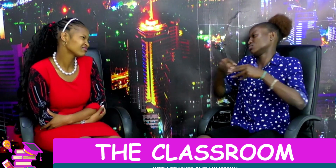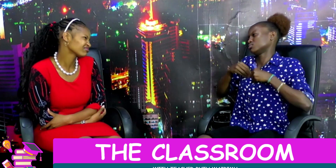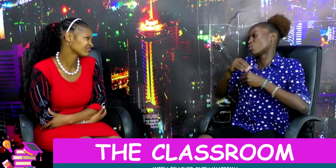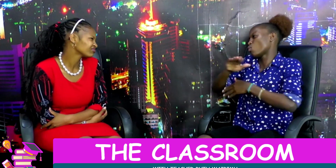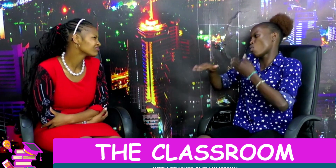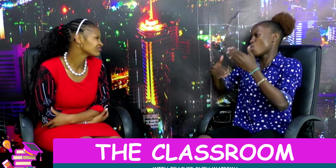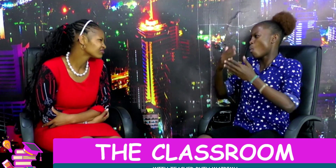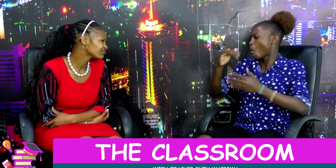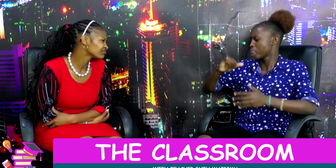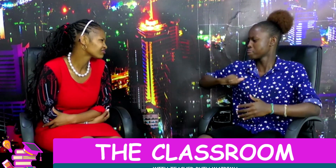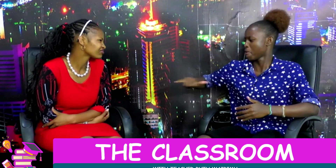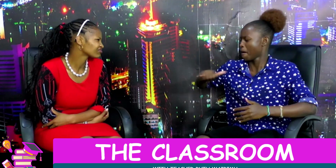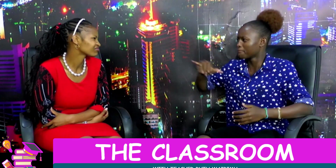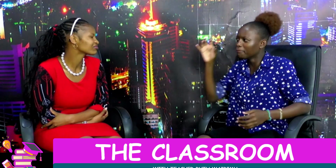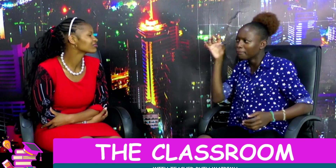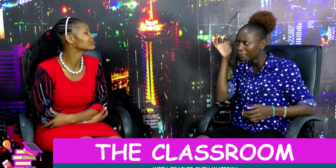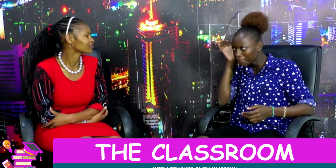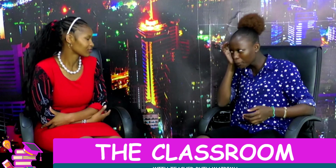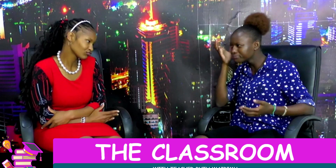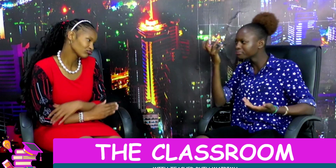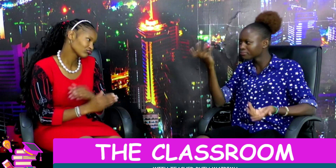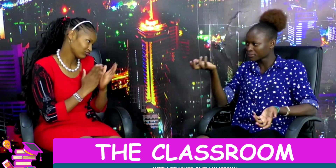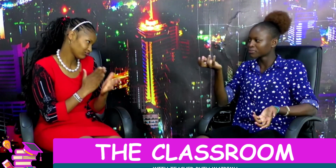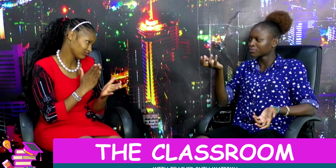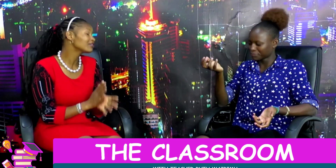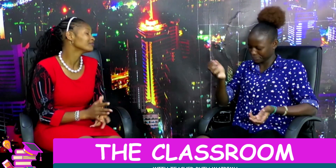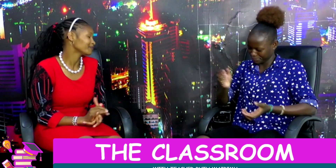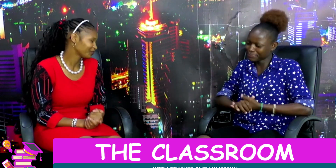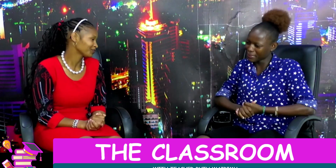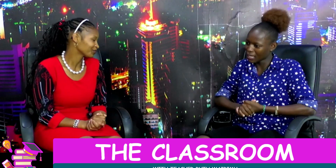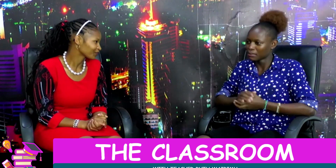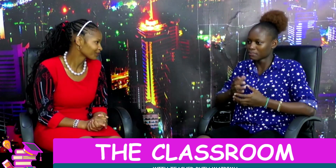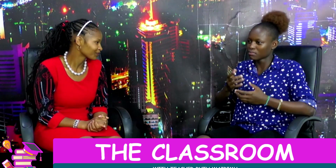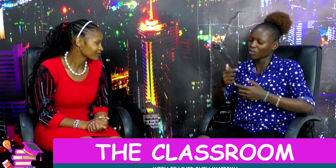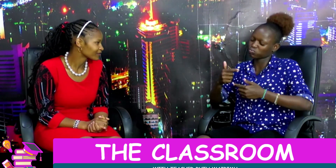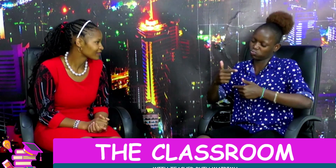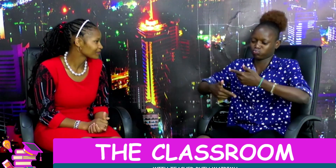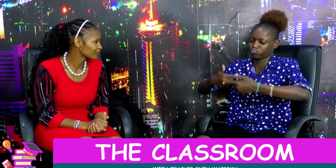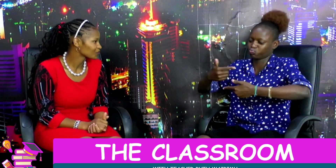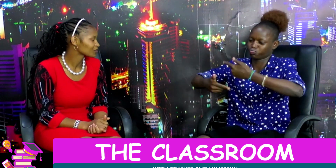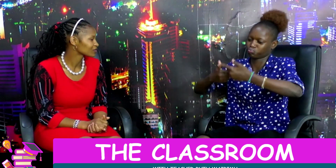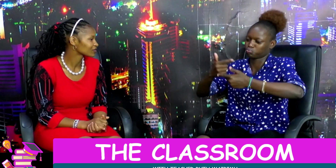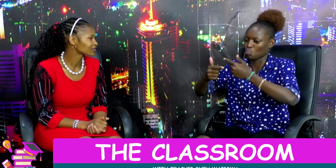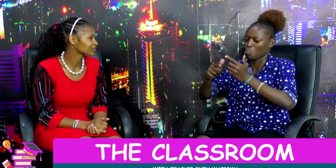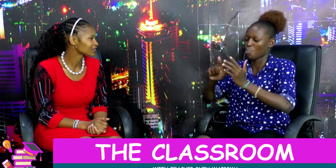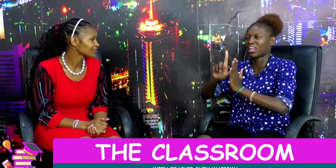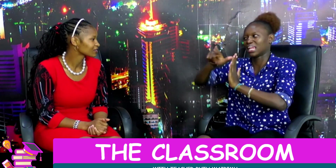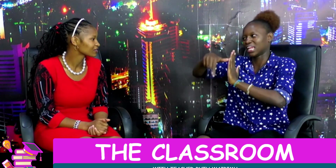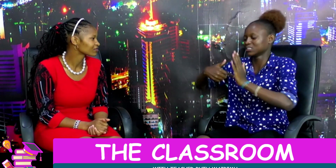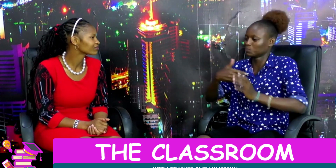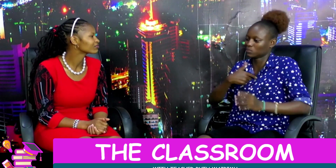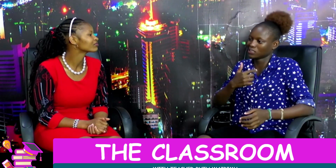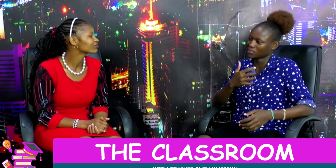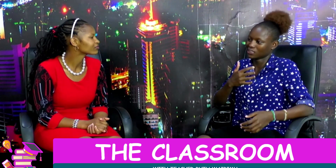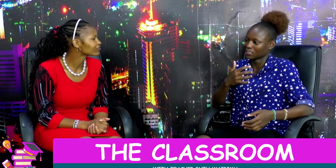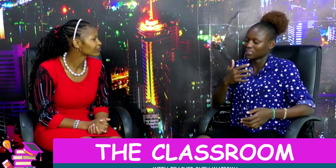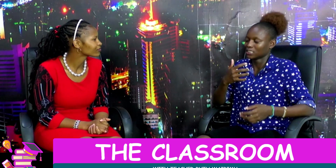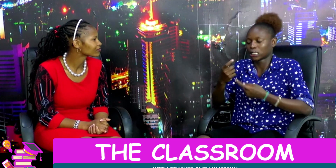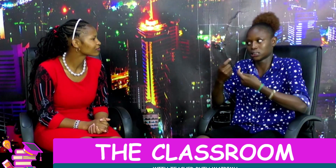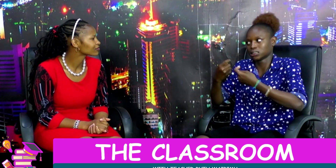my other, schoolmates to be able to, help me with with my studies